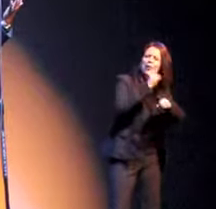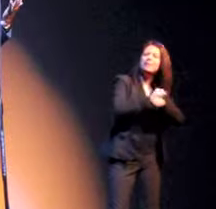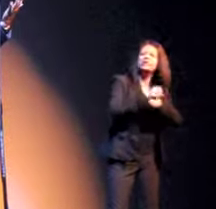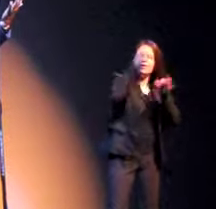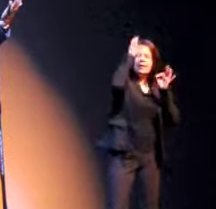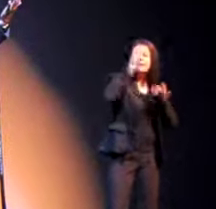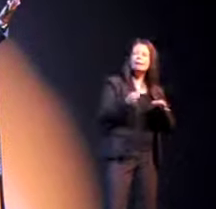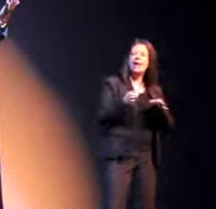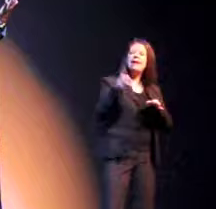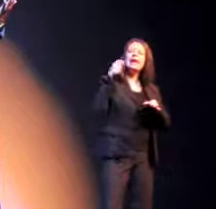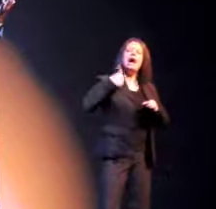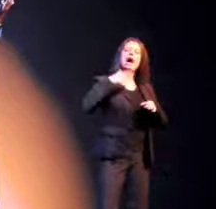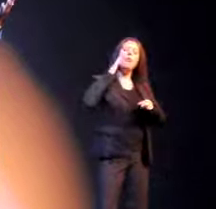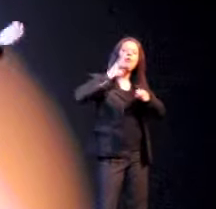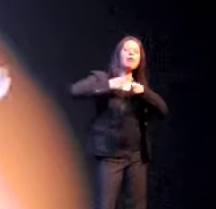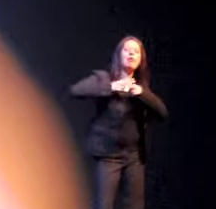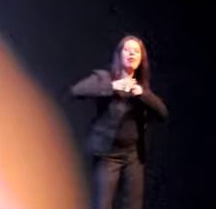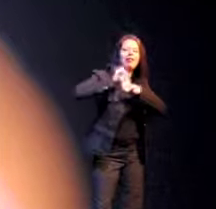gonna make you interim."